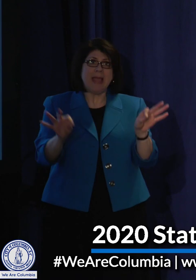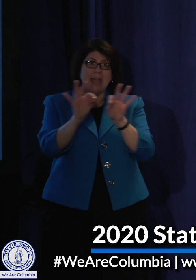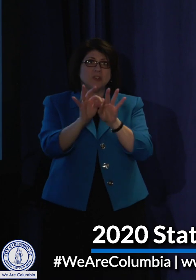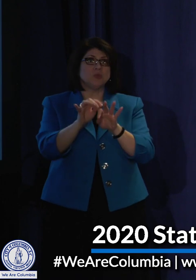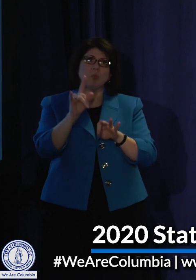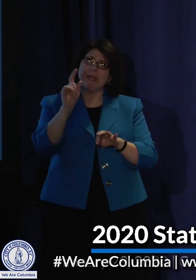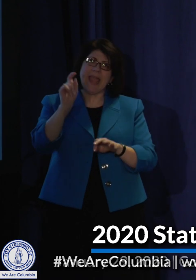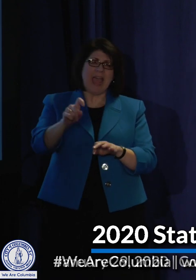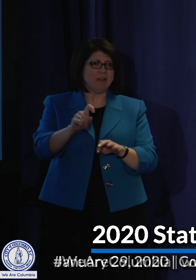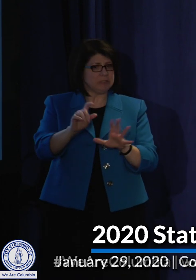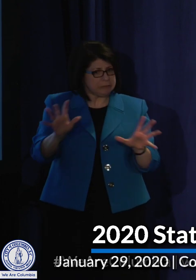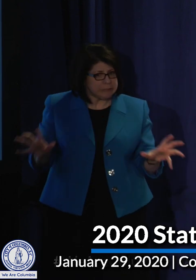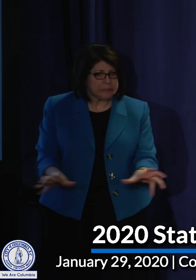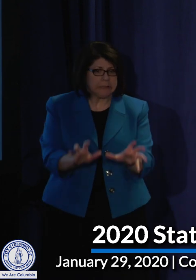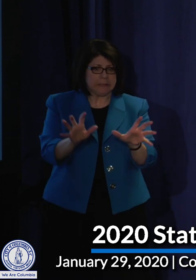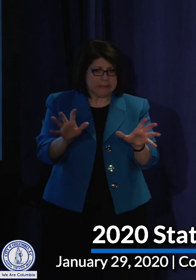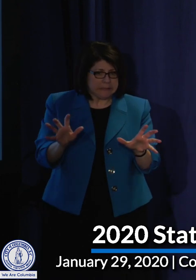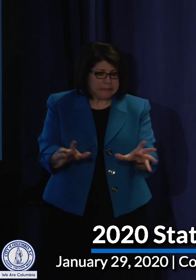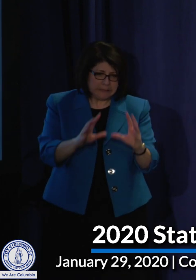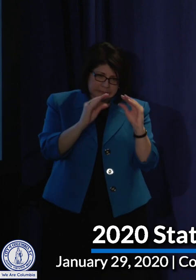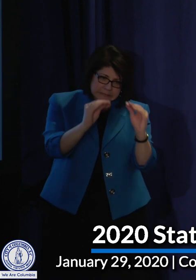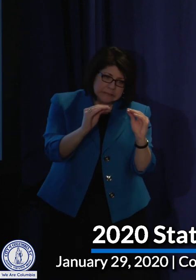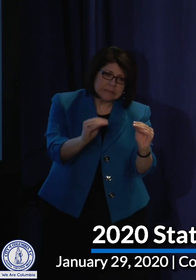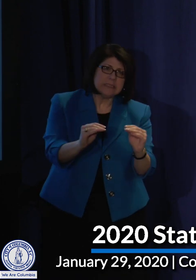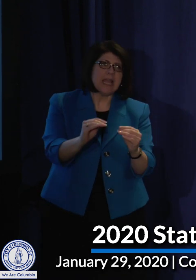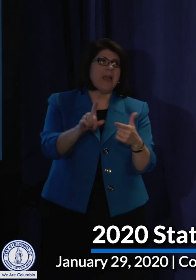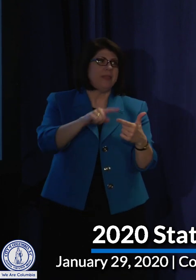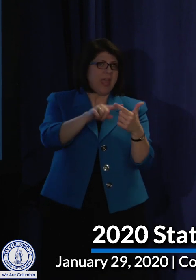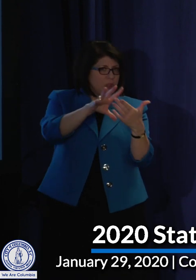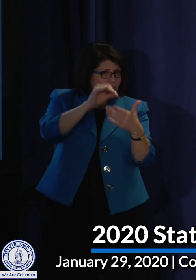into these young people and learn from them as well.